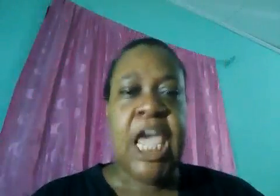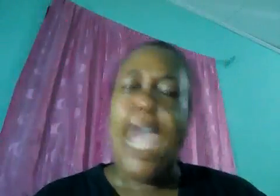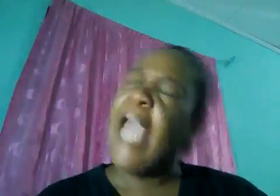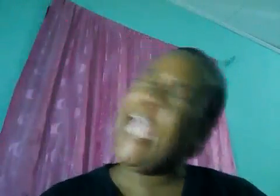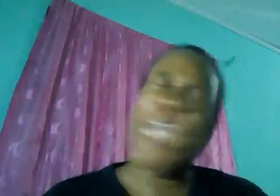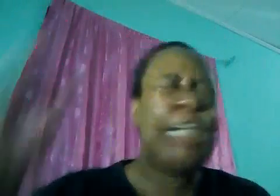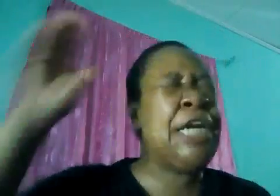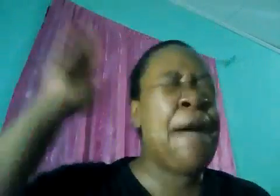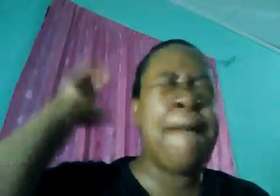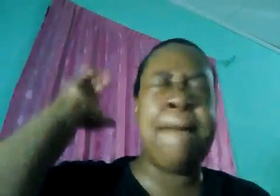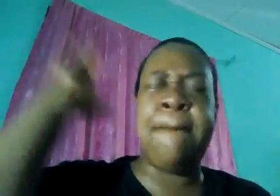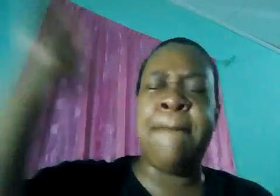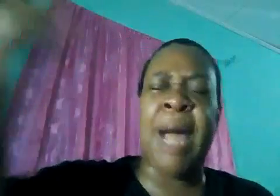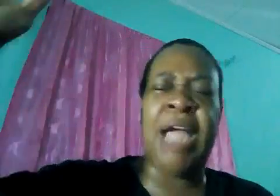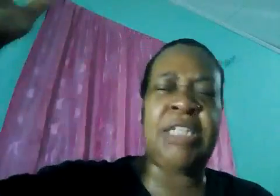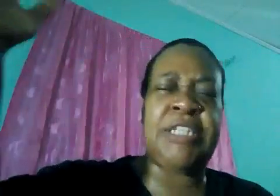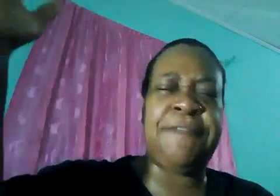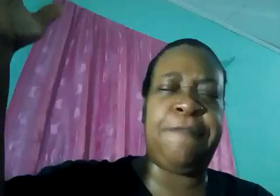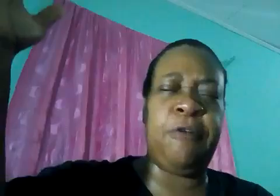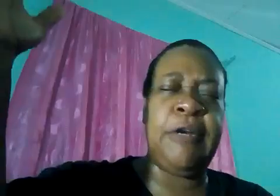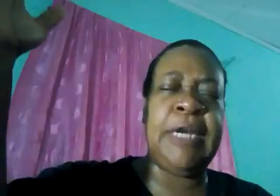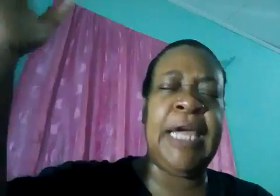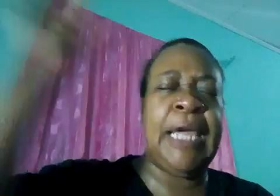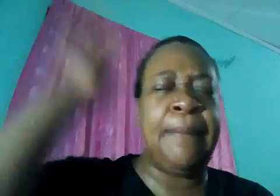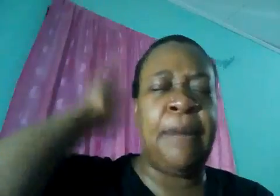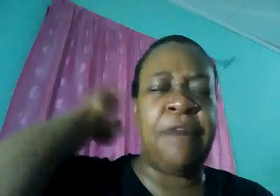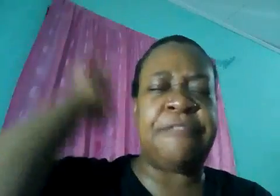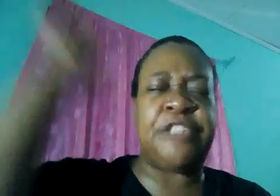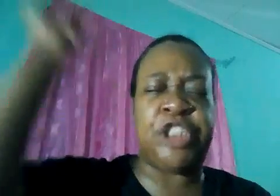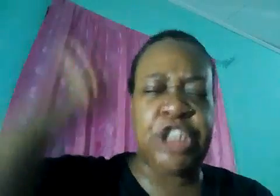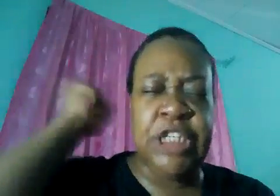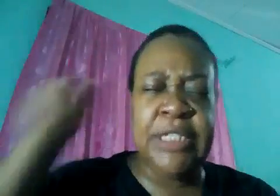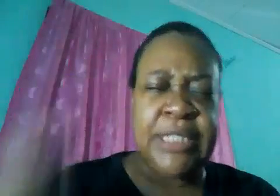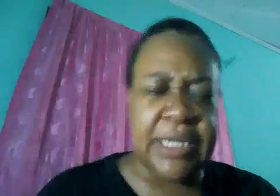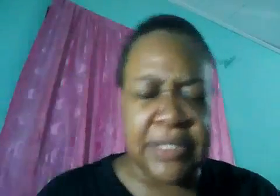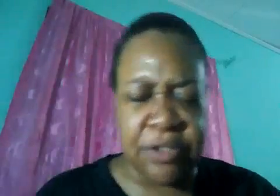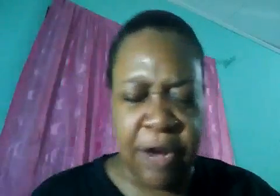the mighty full name of Jesus Christ.